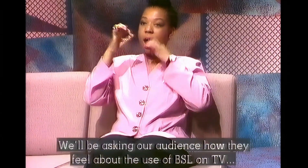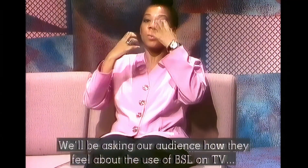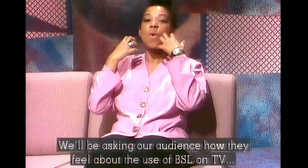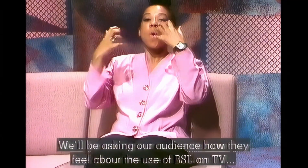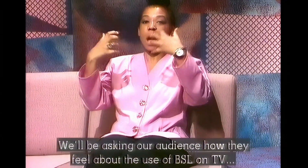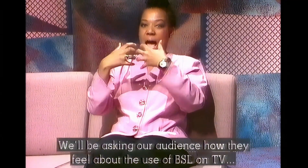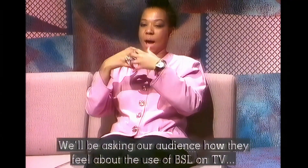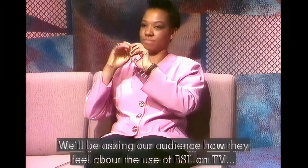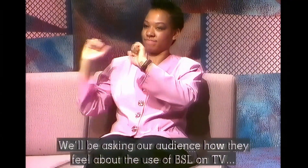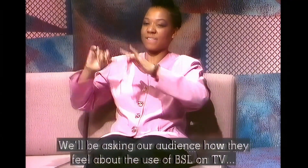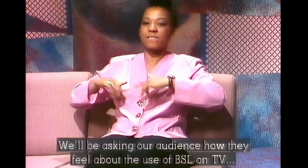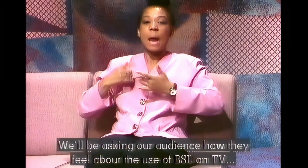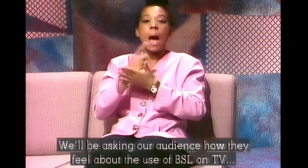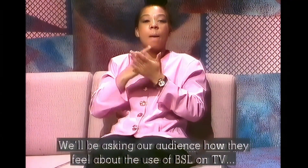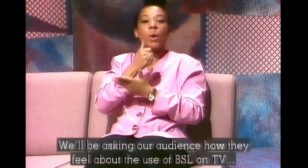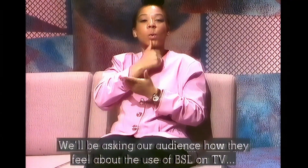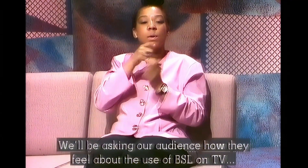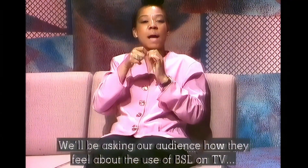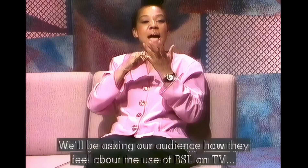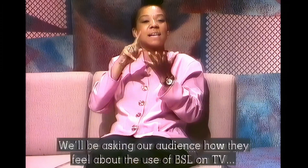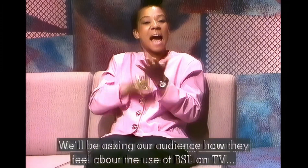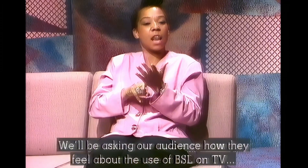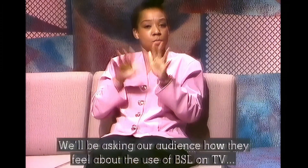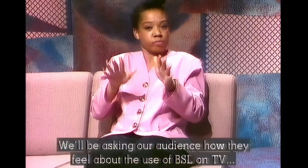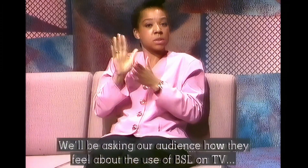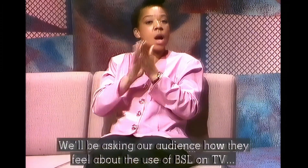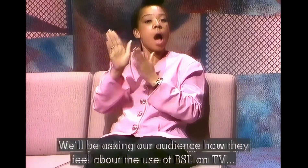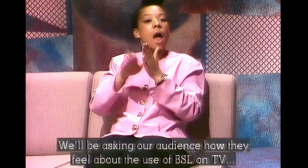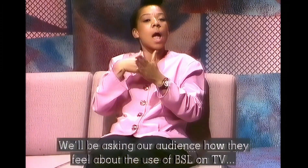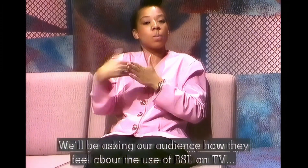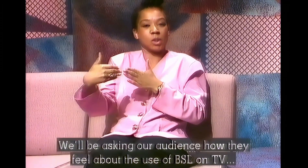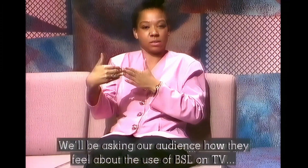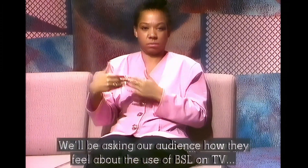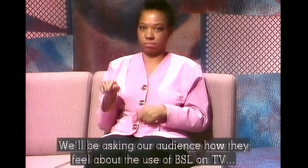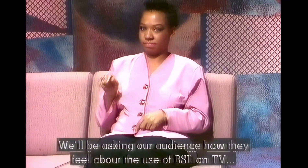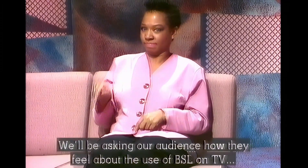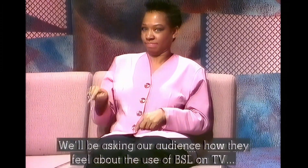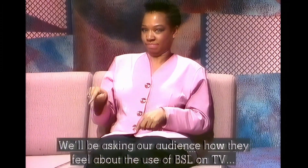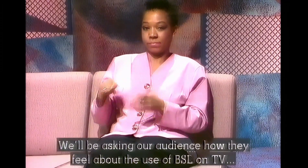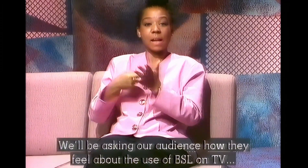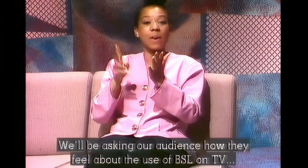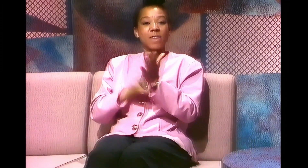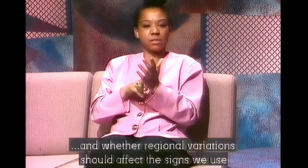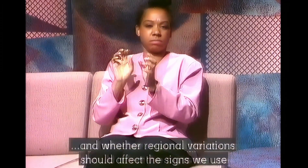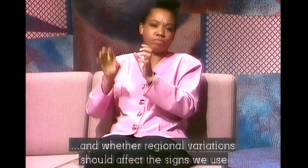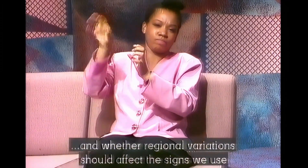We'll be asking our audience how they feel about the use of BSL, British Sign Language, on television, and whether